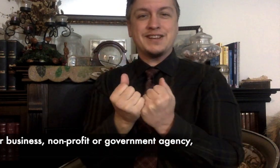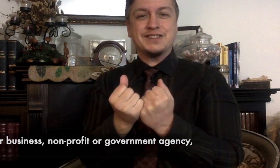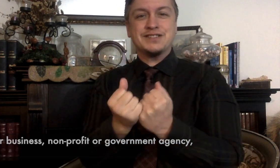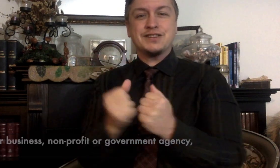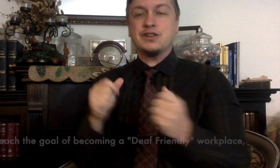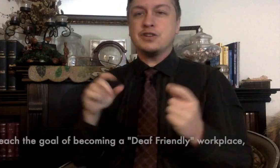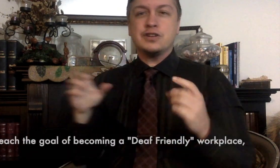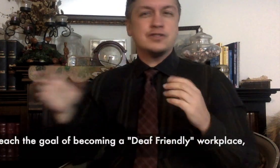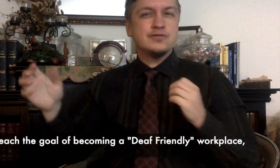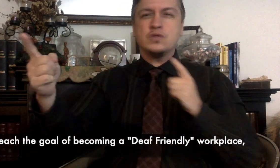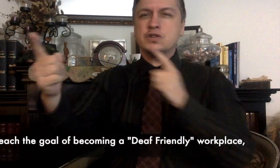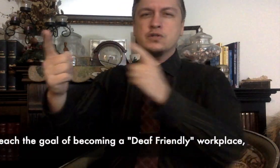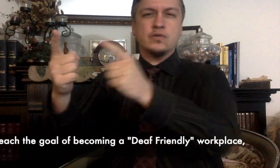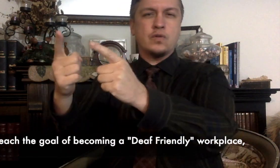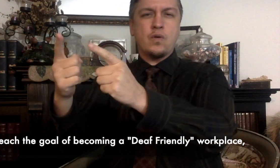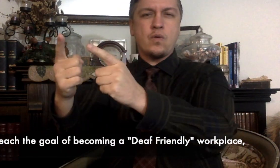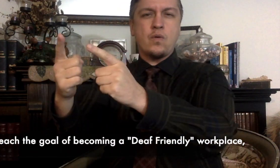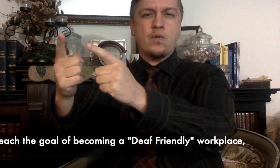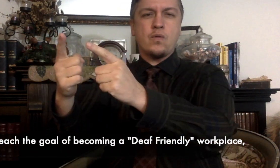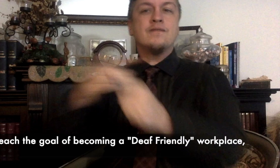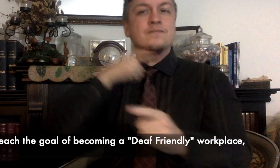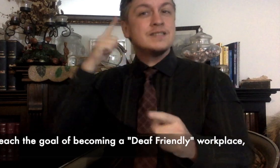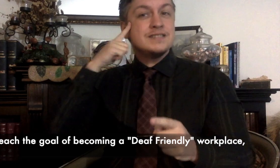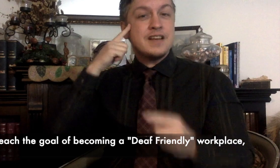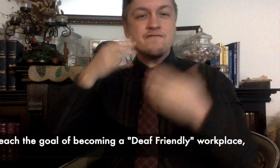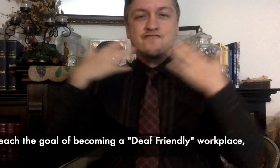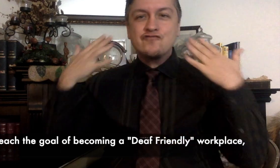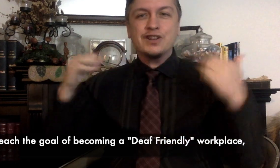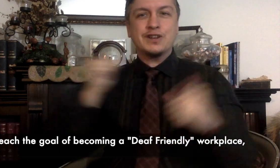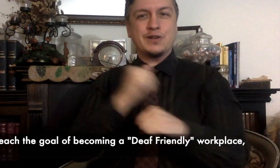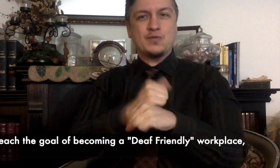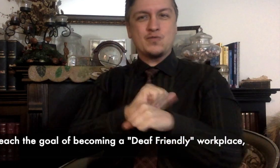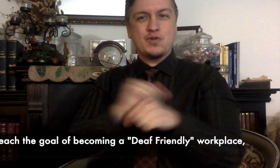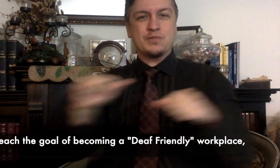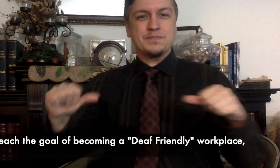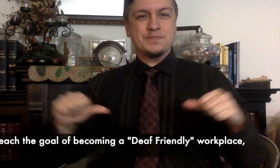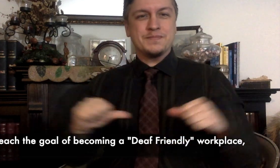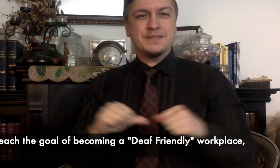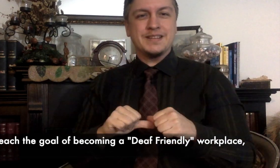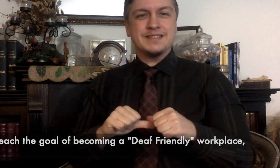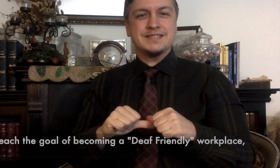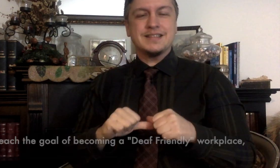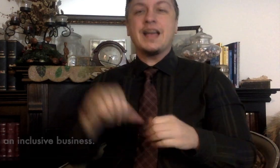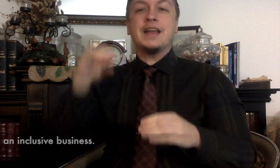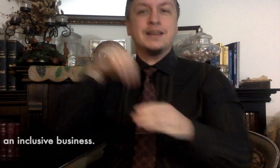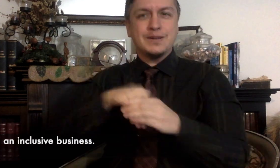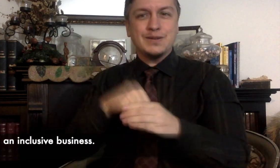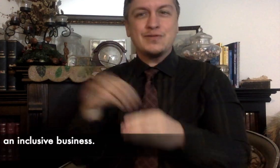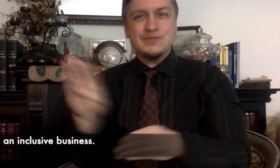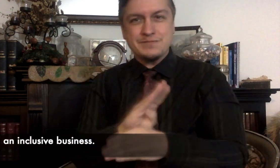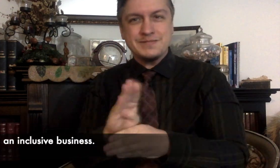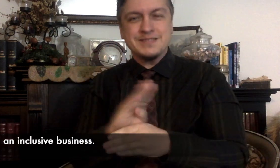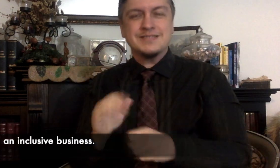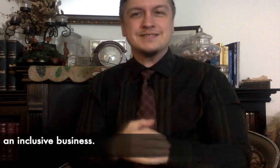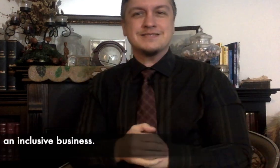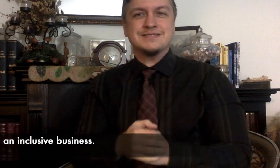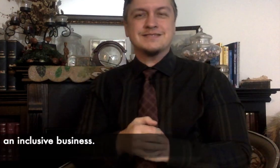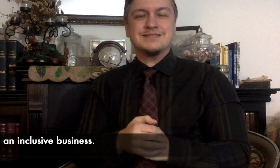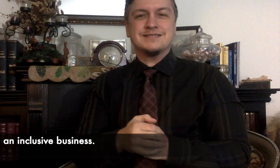agency to reach the goal of becoming a deaf-friendly workplace and inclusive business.